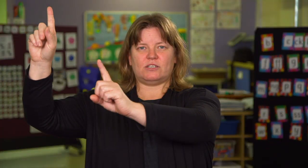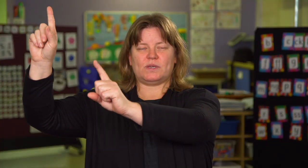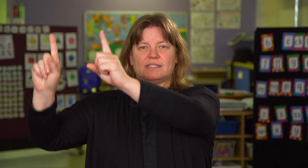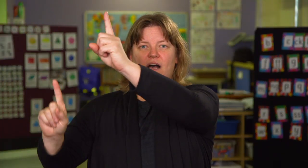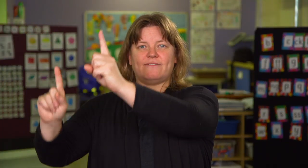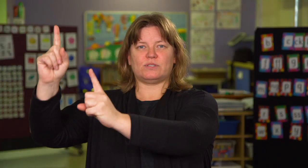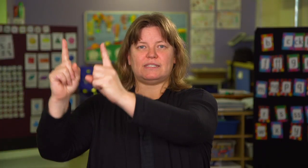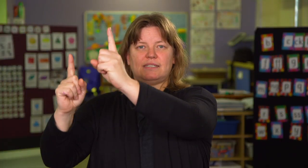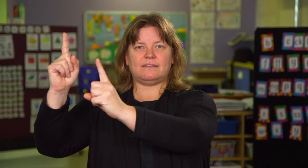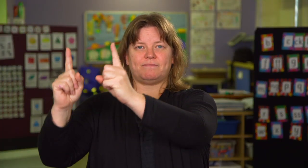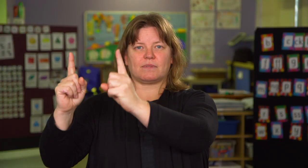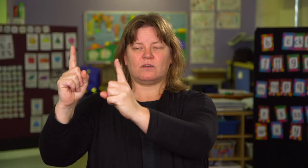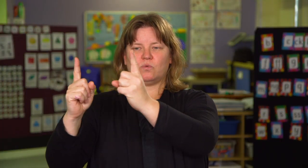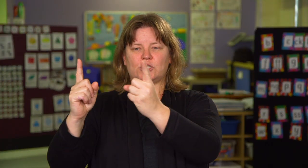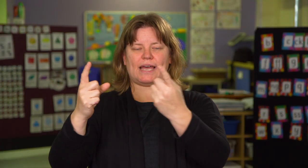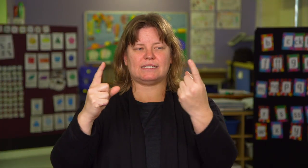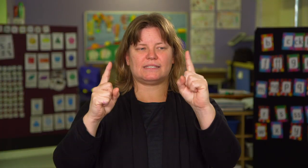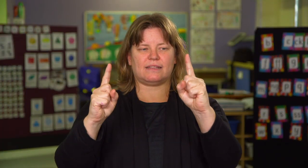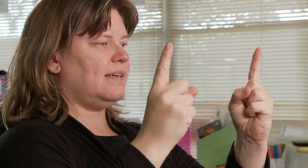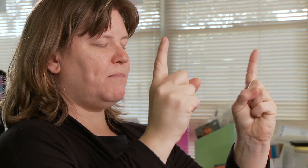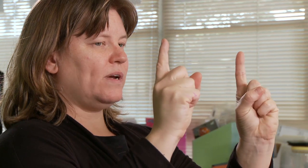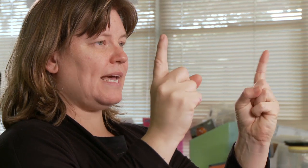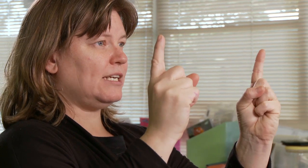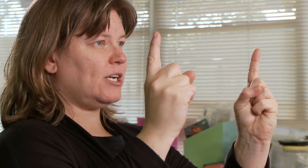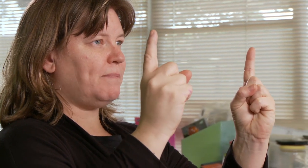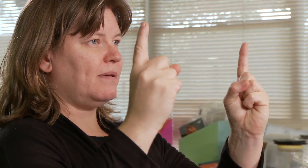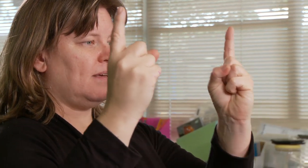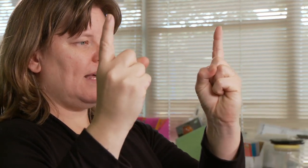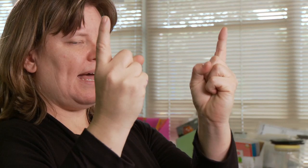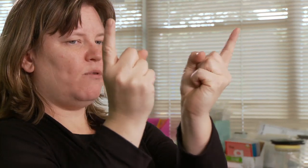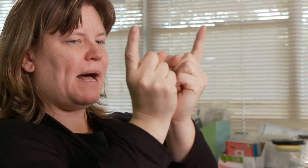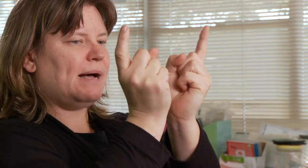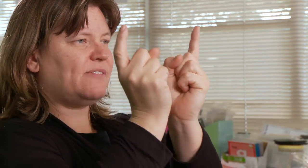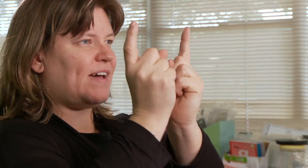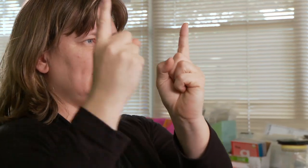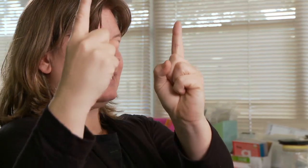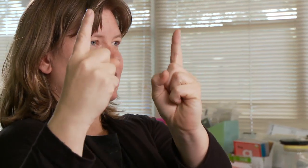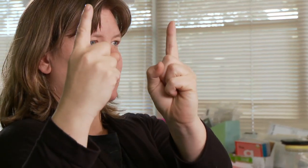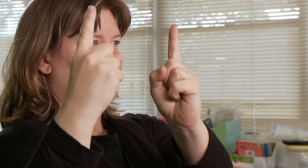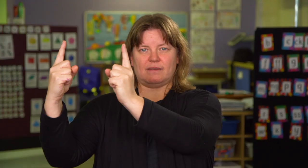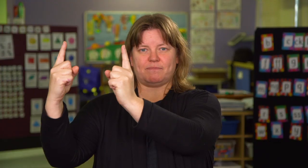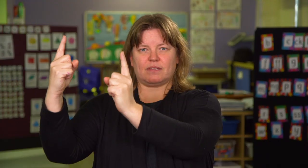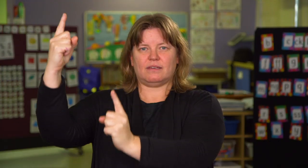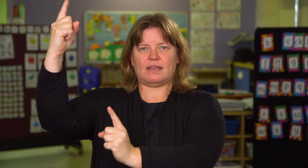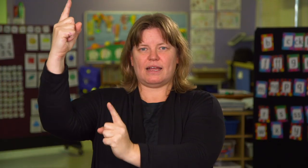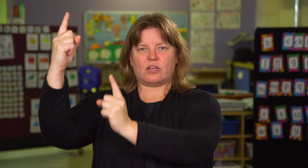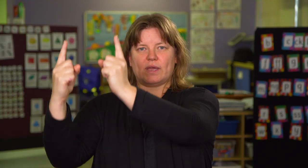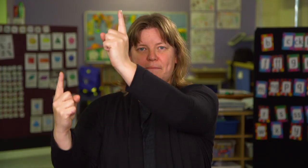doing the sign for city, which has the point hand shape and your palms facing each other and going up and